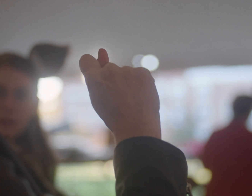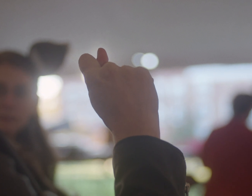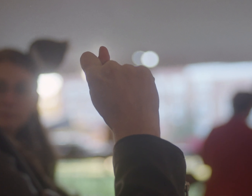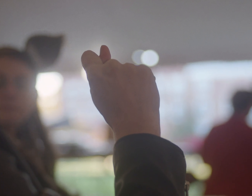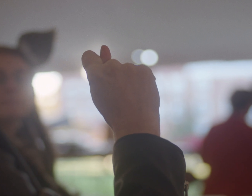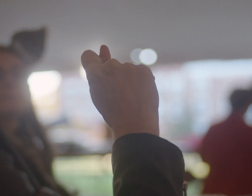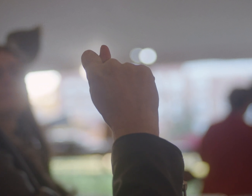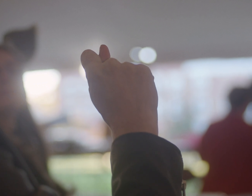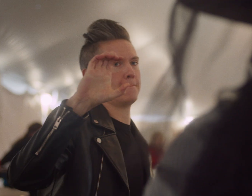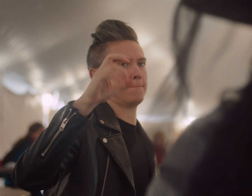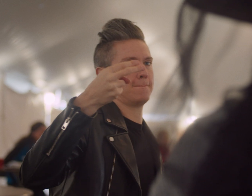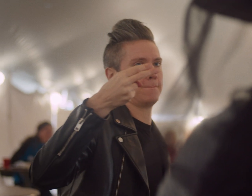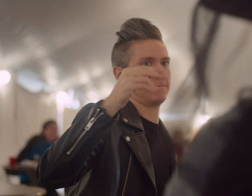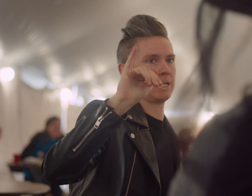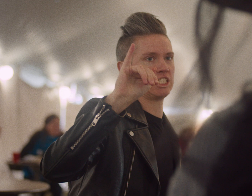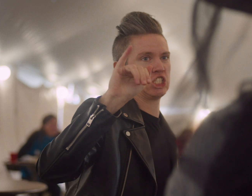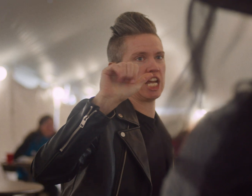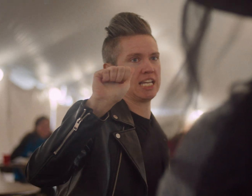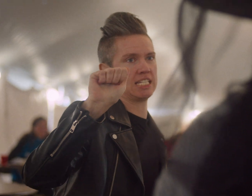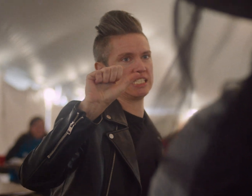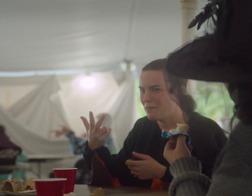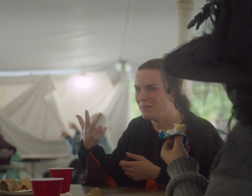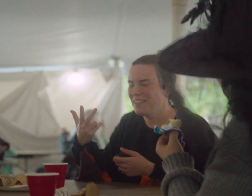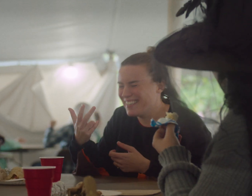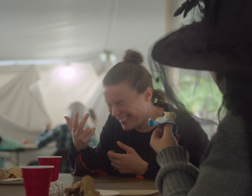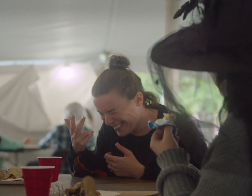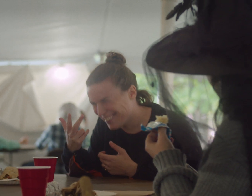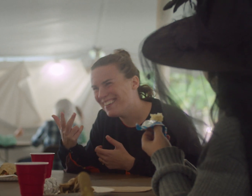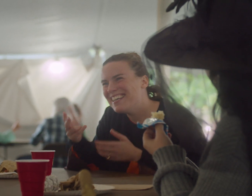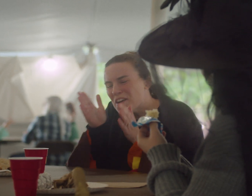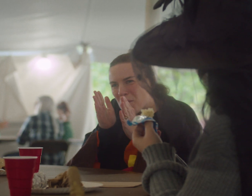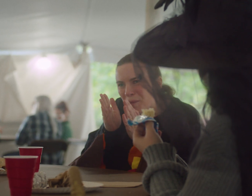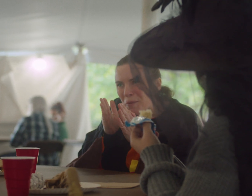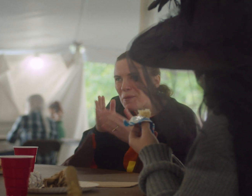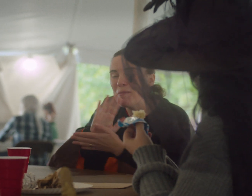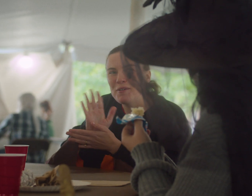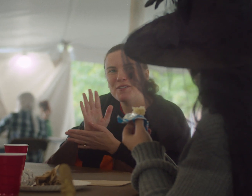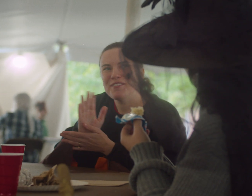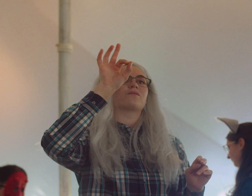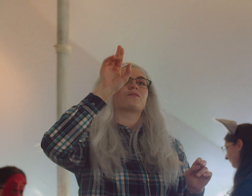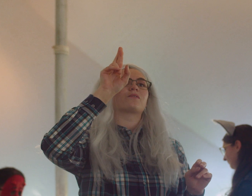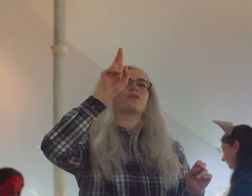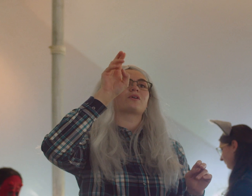It reminded me of what I saw when I first came to the program in 2020 before the shutdown. It just kind of showed a little